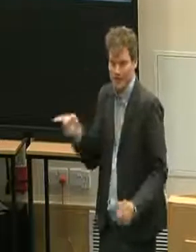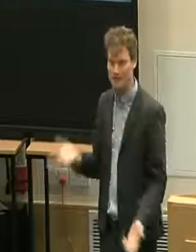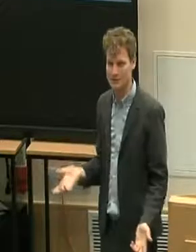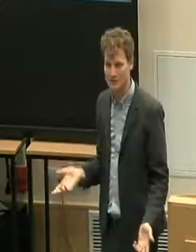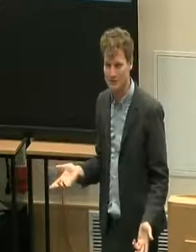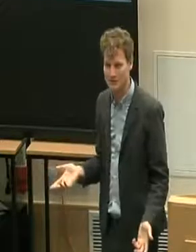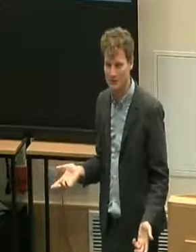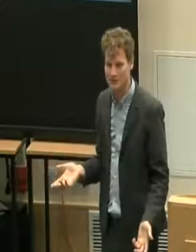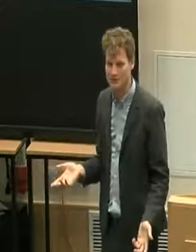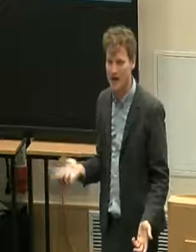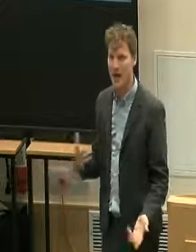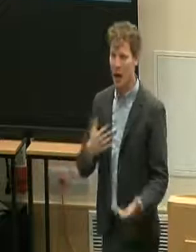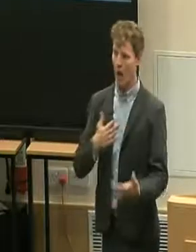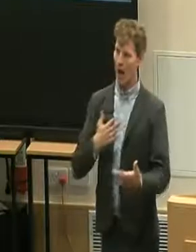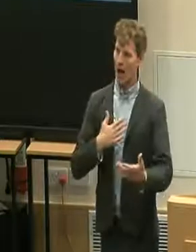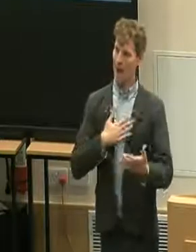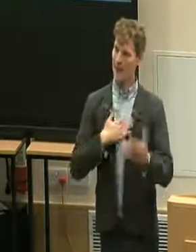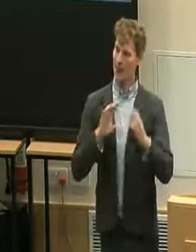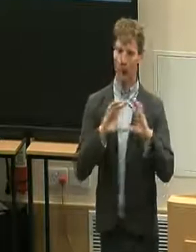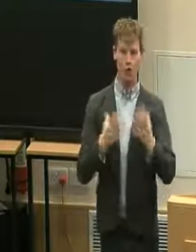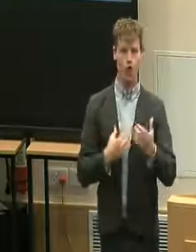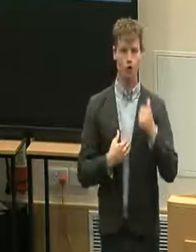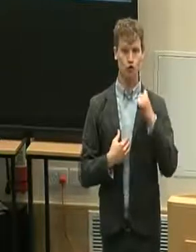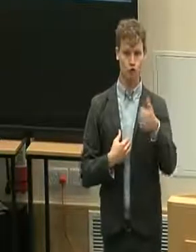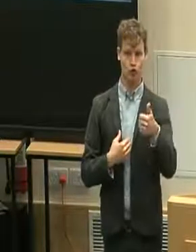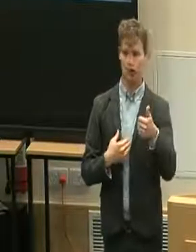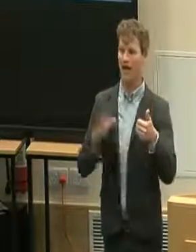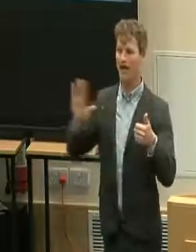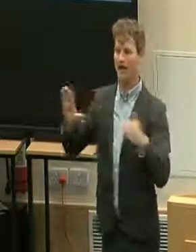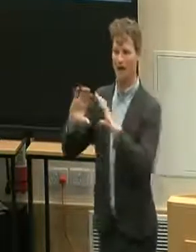that's, obviously, universalism says,